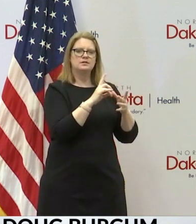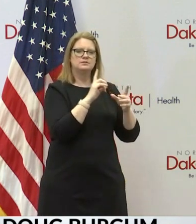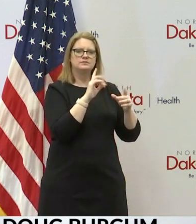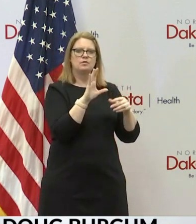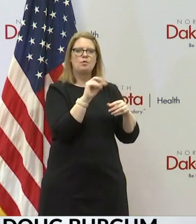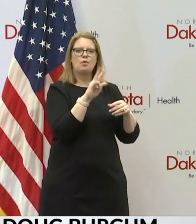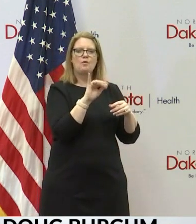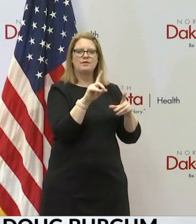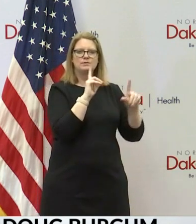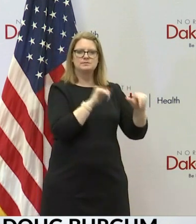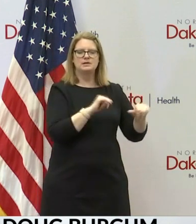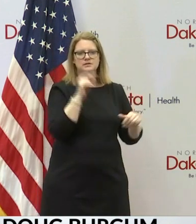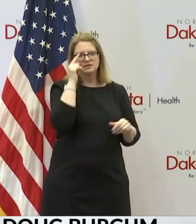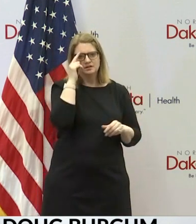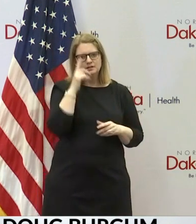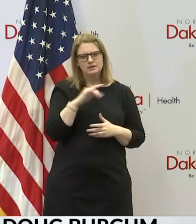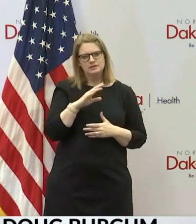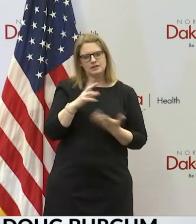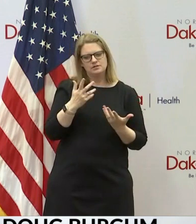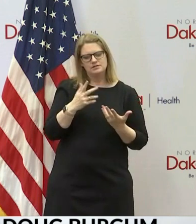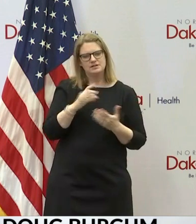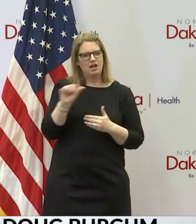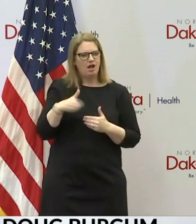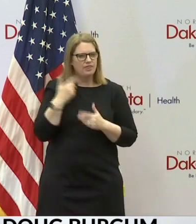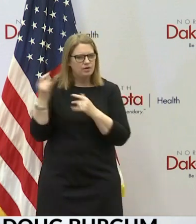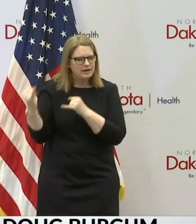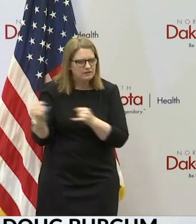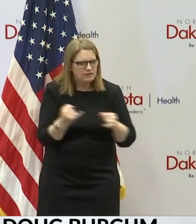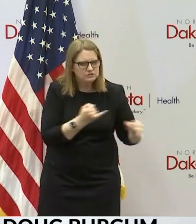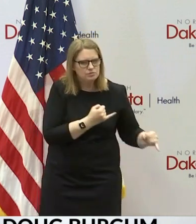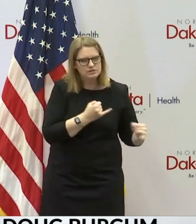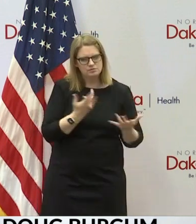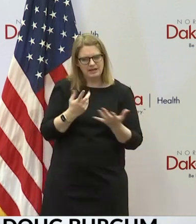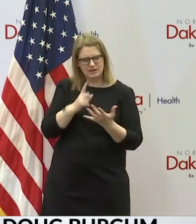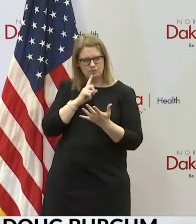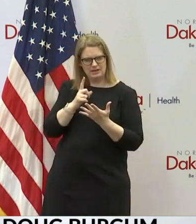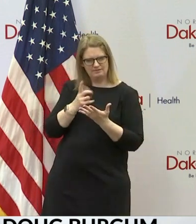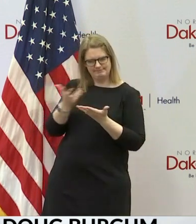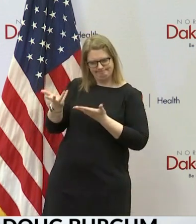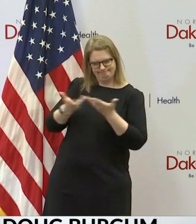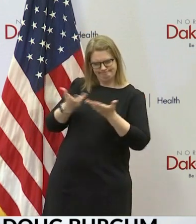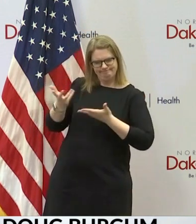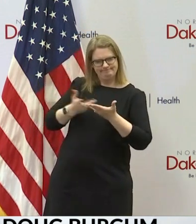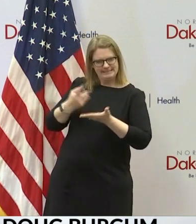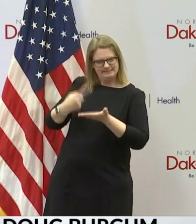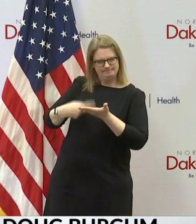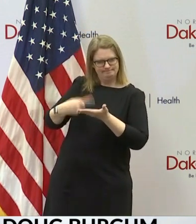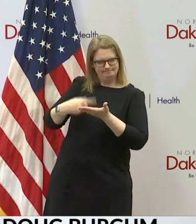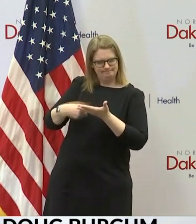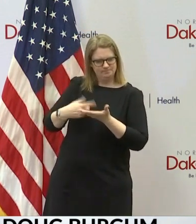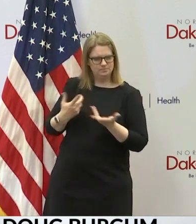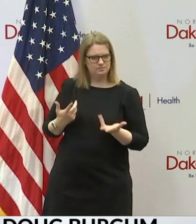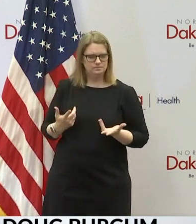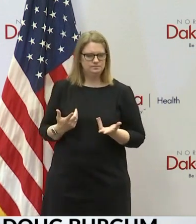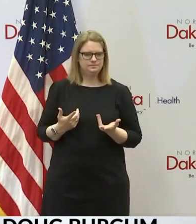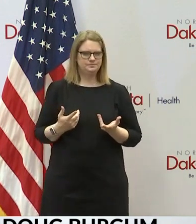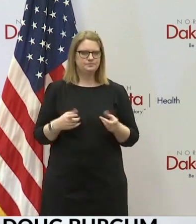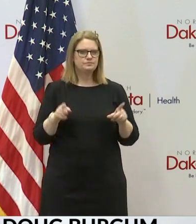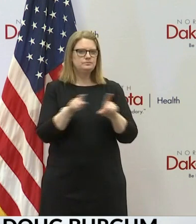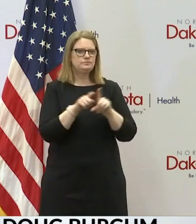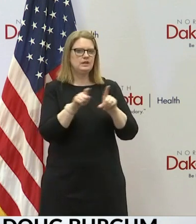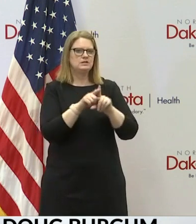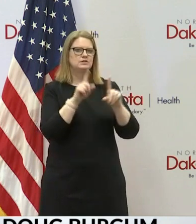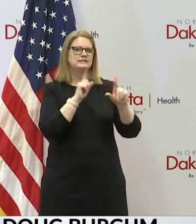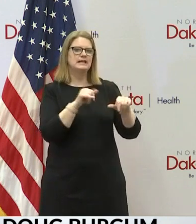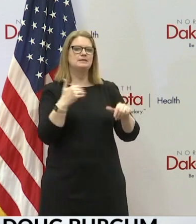as part of pre-meetings, there was other individuals that we had a chance to connect with at the White House. And also attending